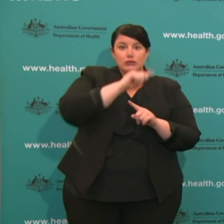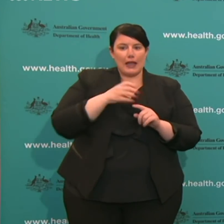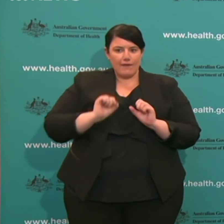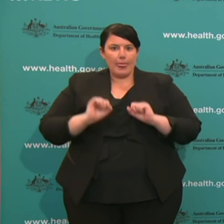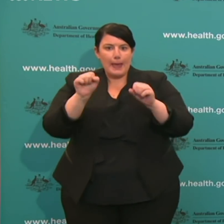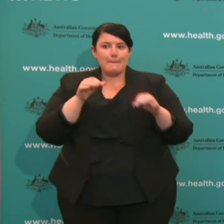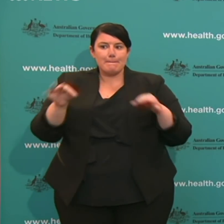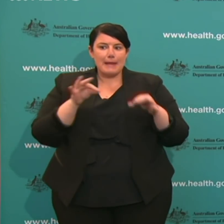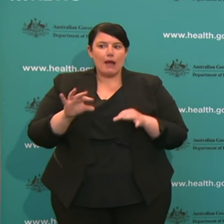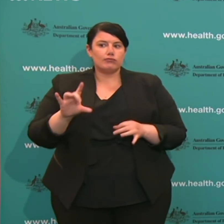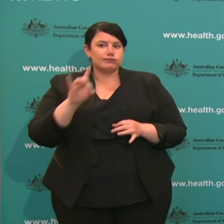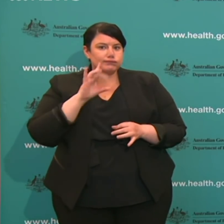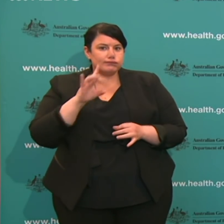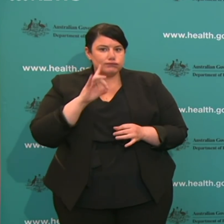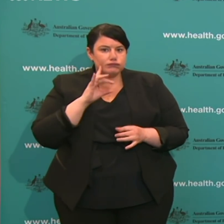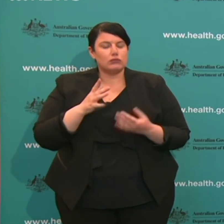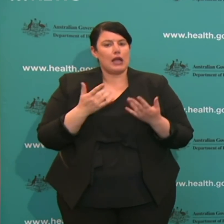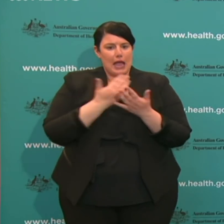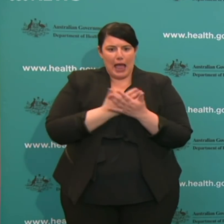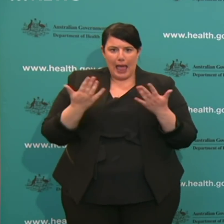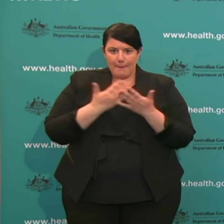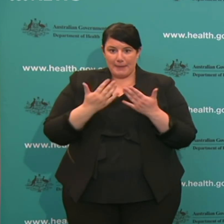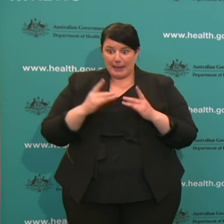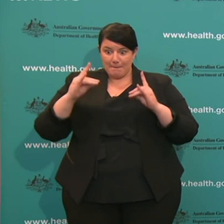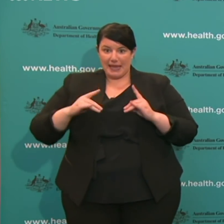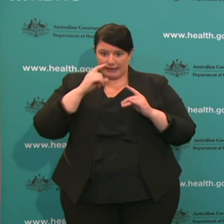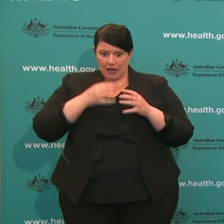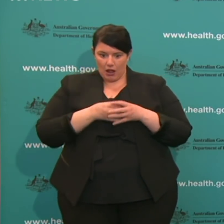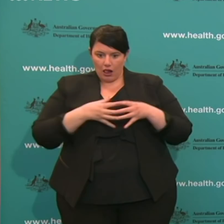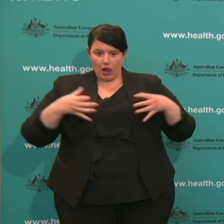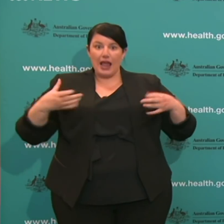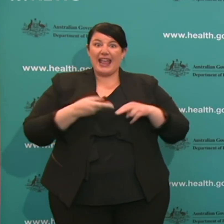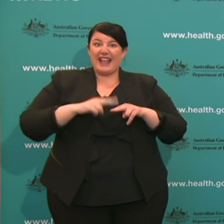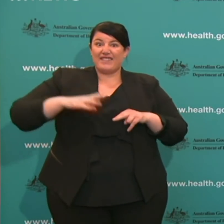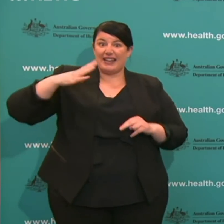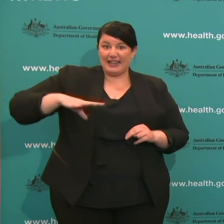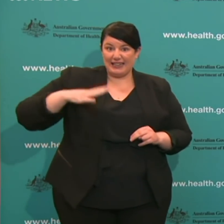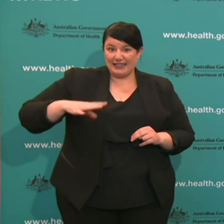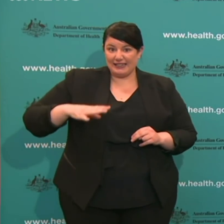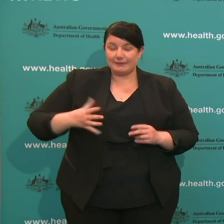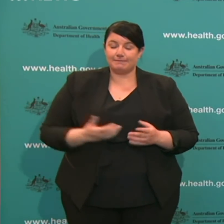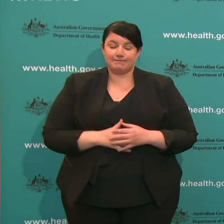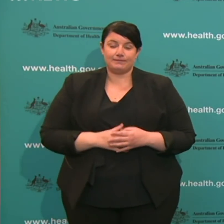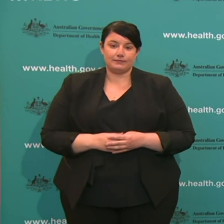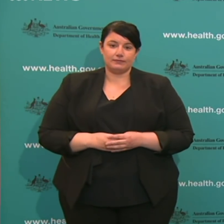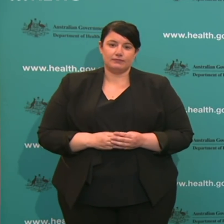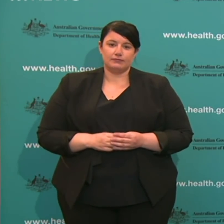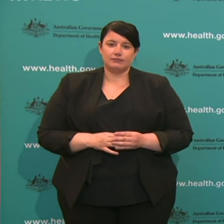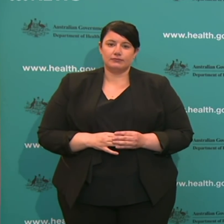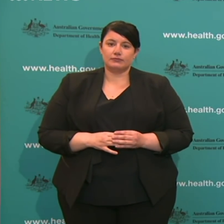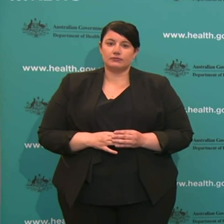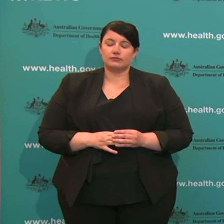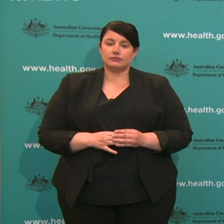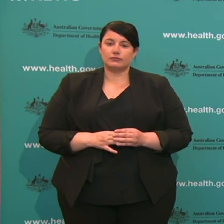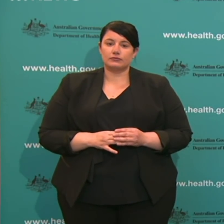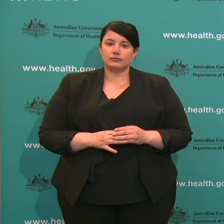plans on the actual amount of beds that they can expand to if they need to surge. But really, when we're